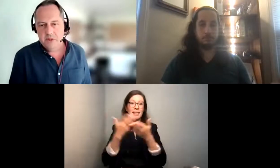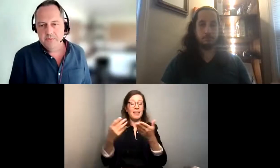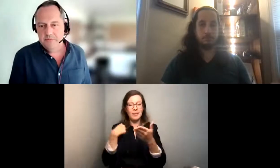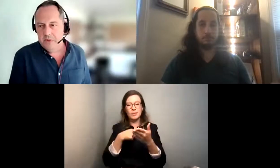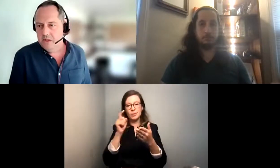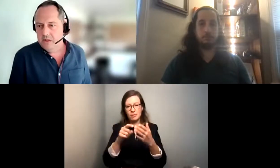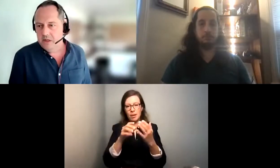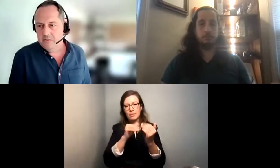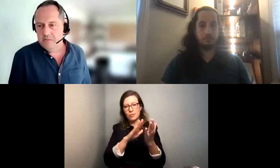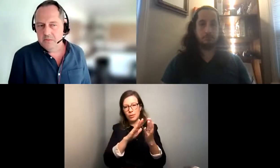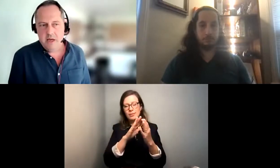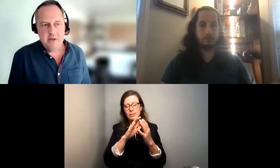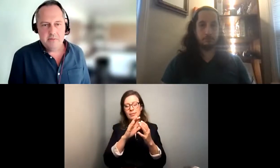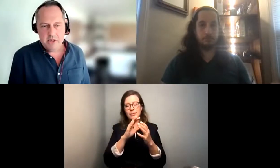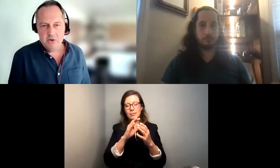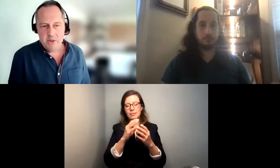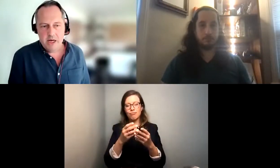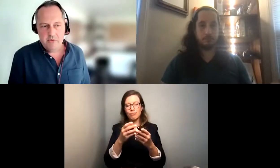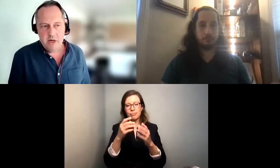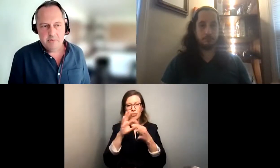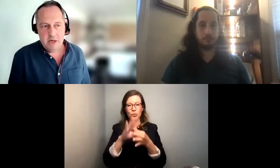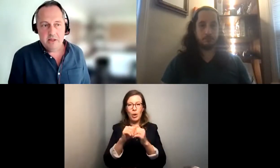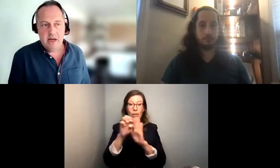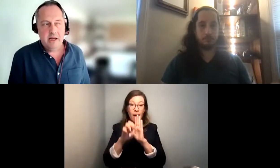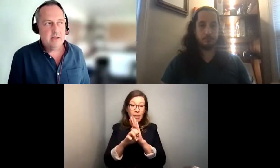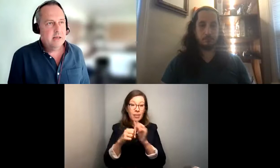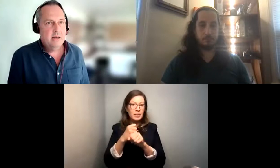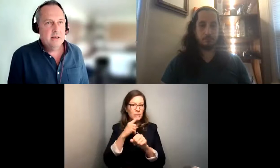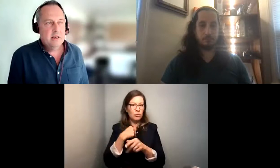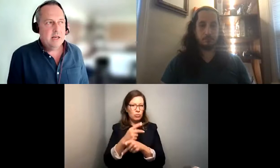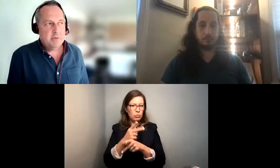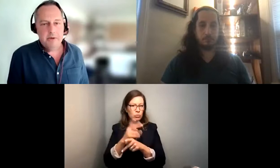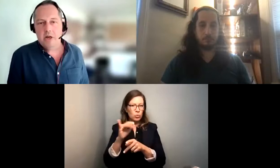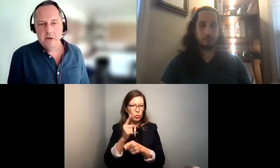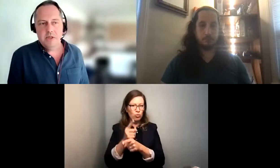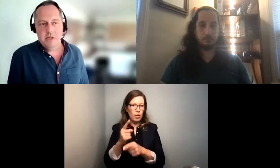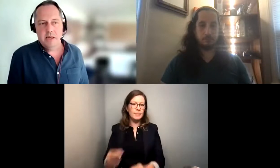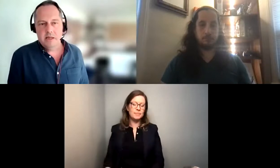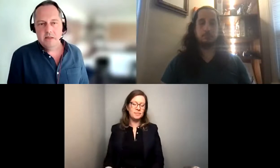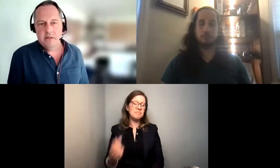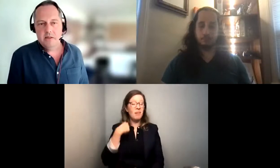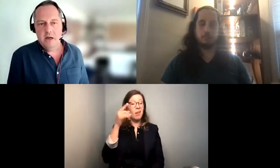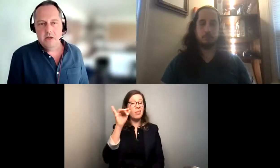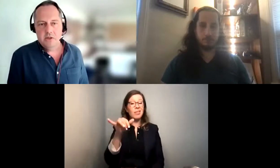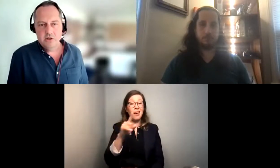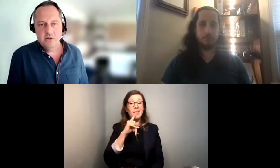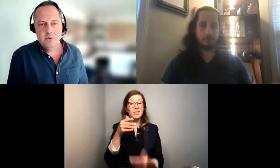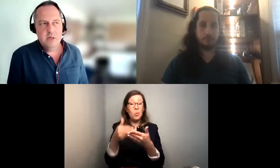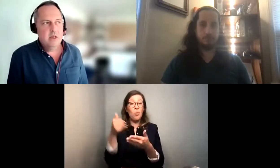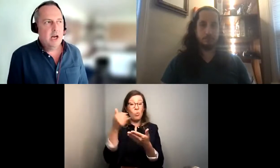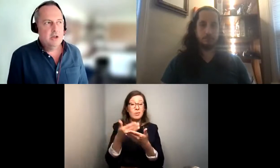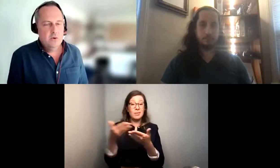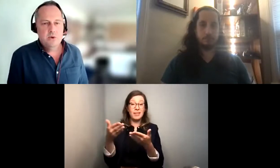of yeah, ethics, and make sure that we get it right. But I think that's probably the closest thing